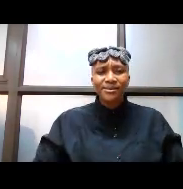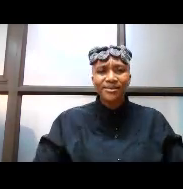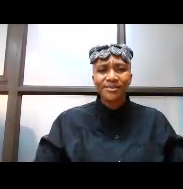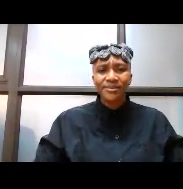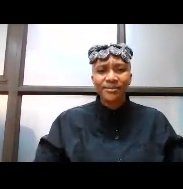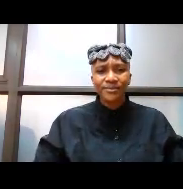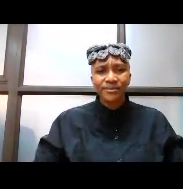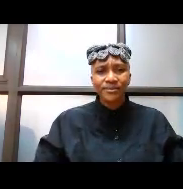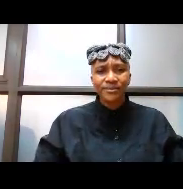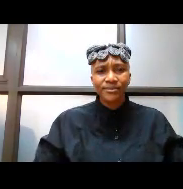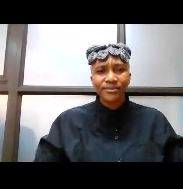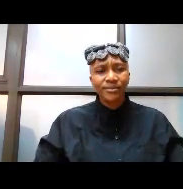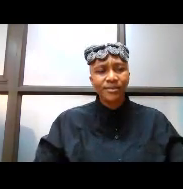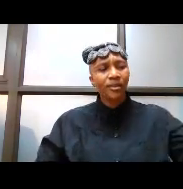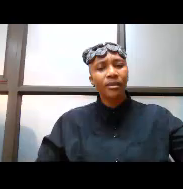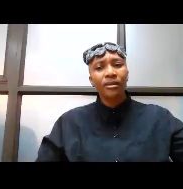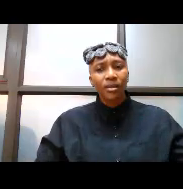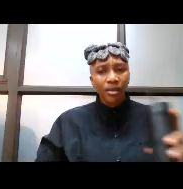All right.